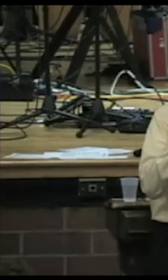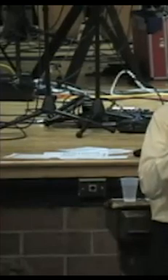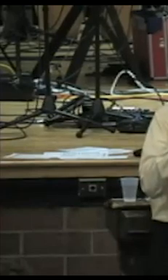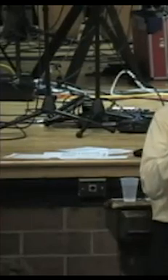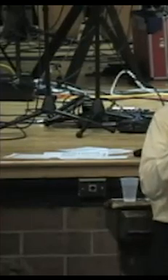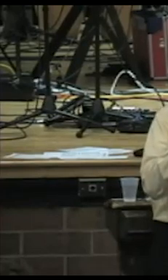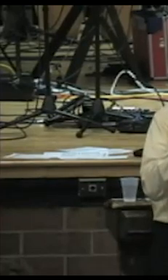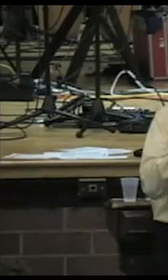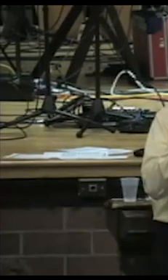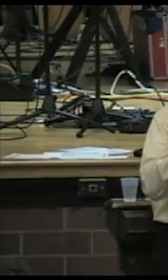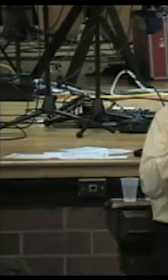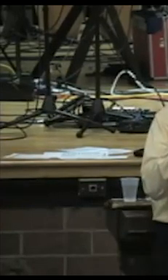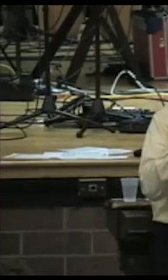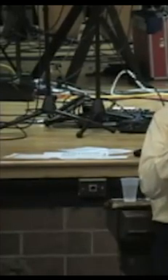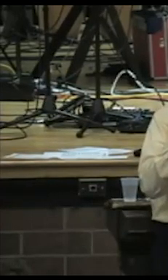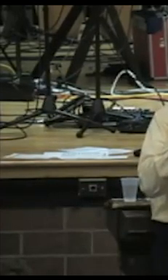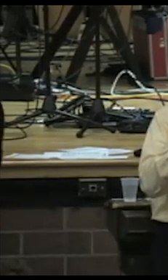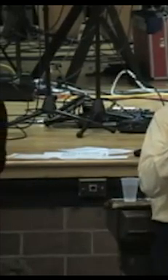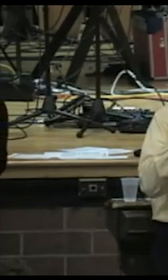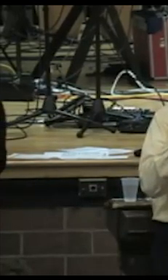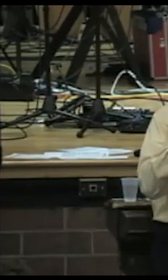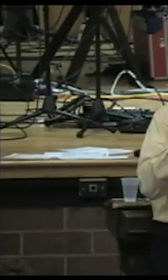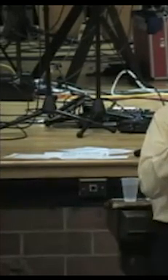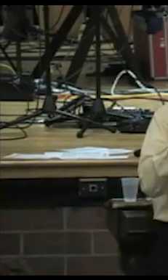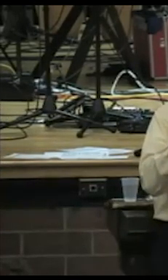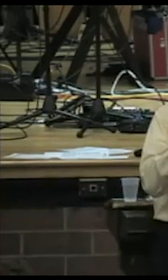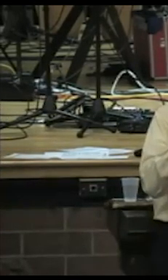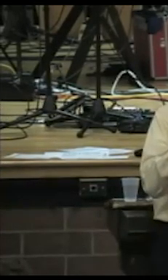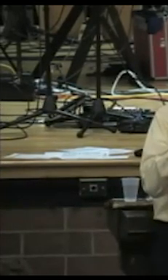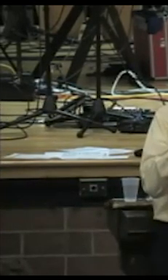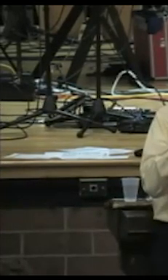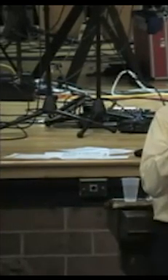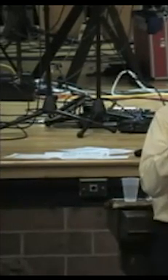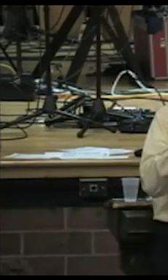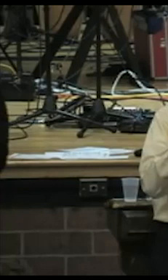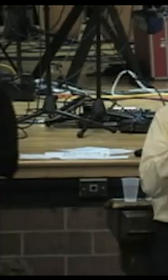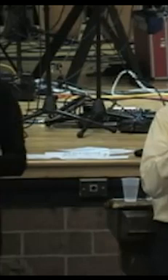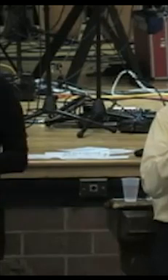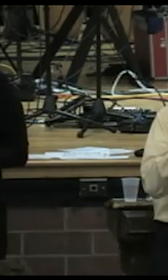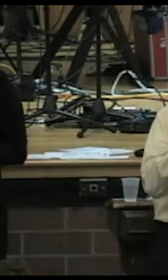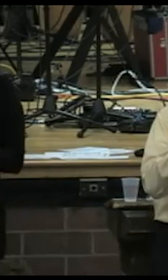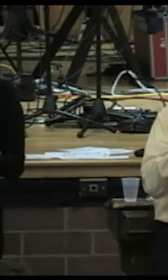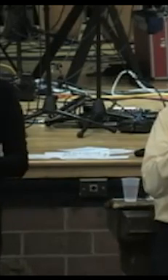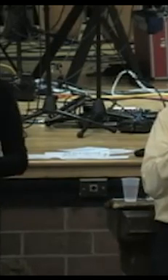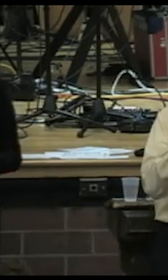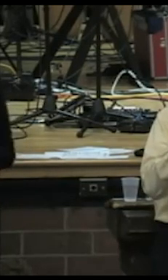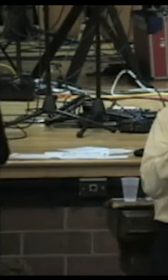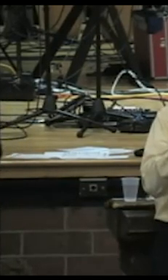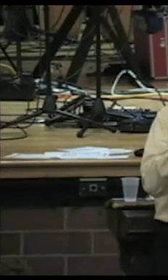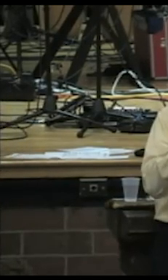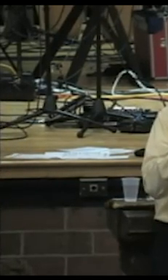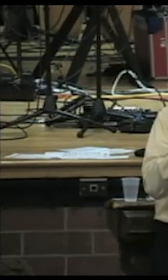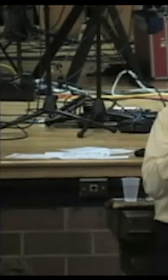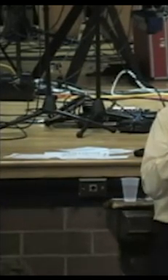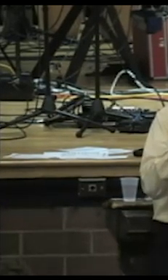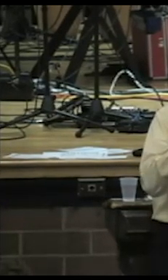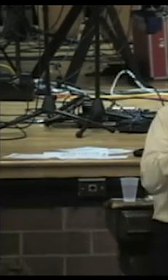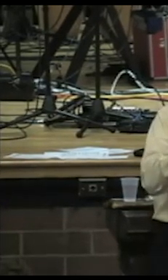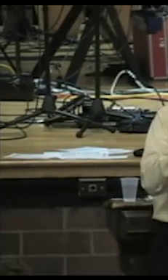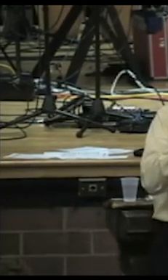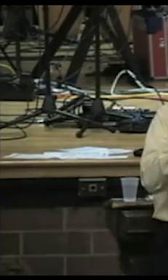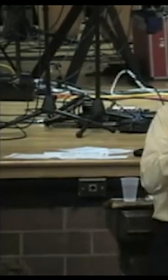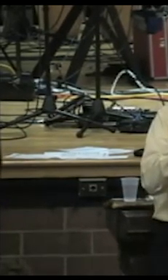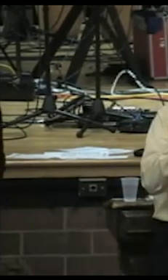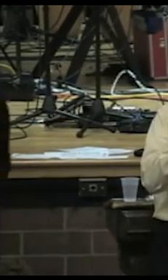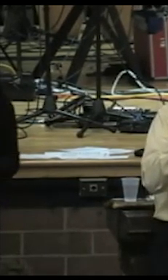Well, guess what? You ain't feeling too good today. I ain't giving my 50, I'm giving 40. Well, she looks at you and you're only giving 40, she says 35. You look at her 35,